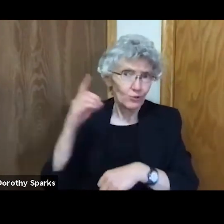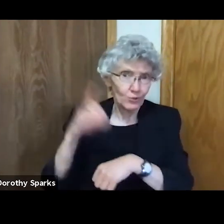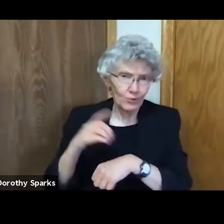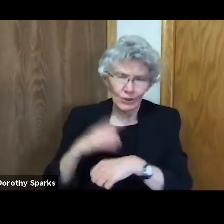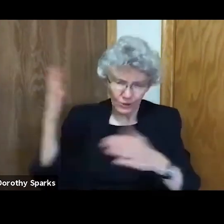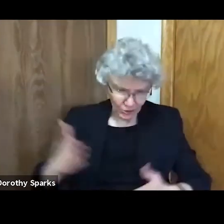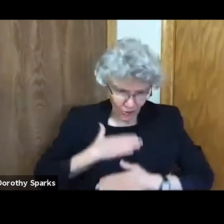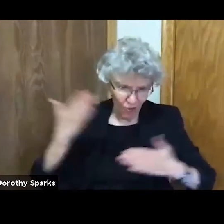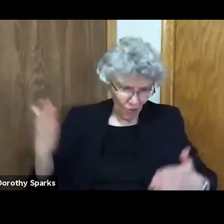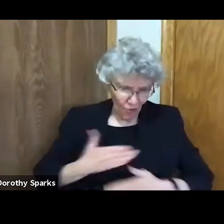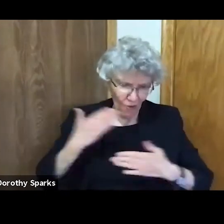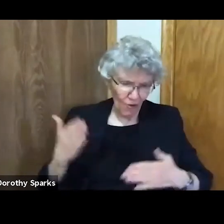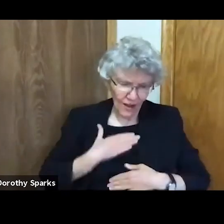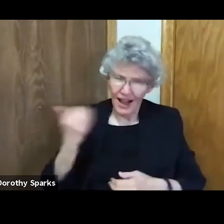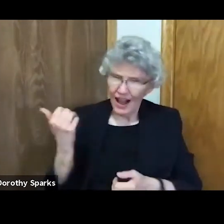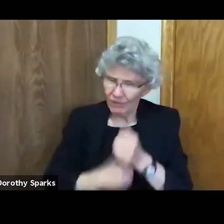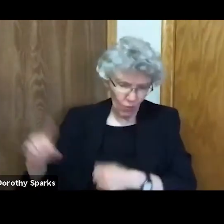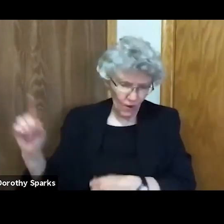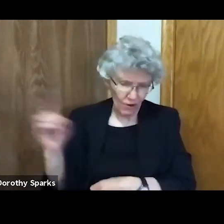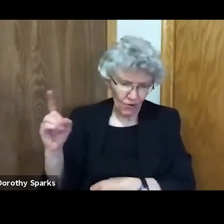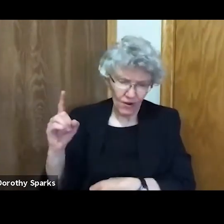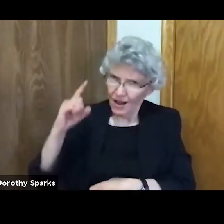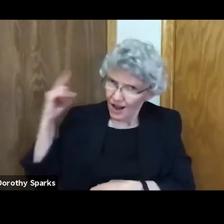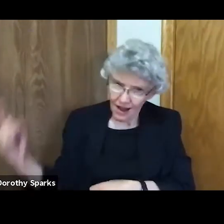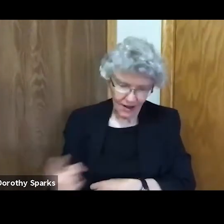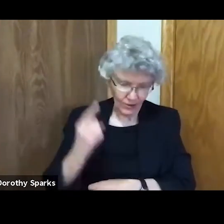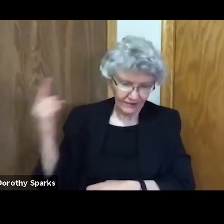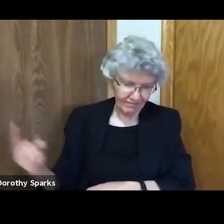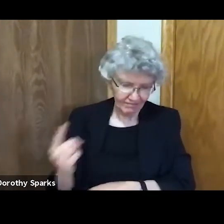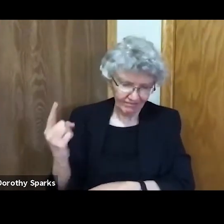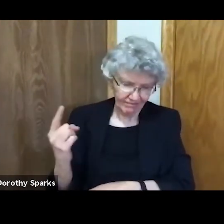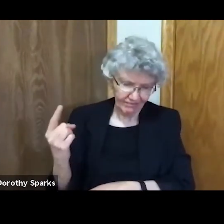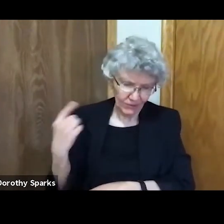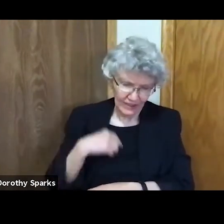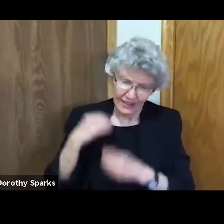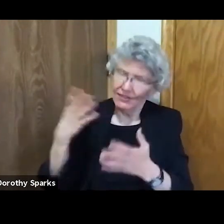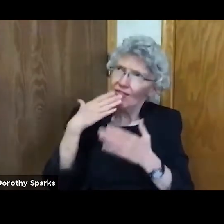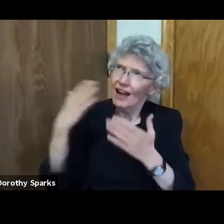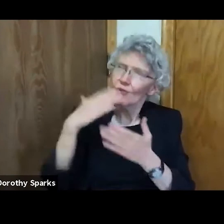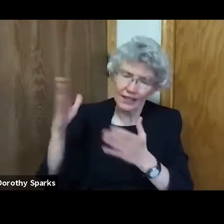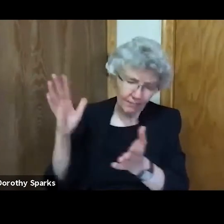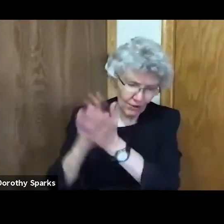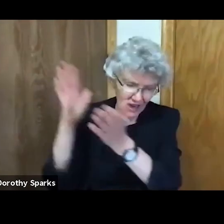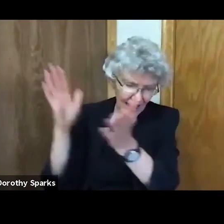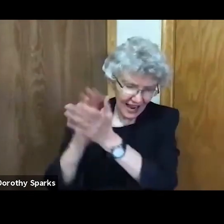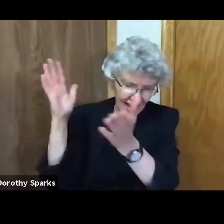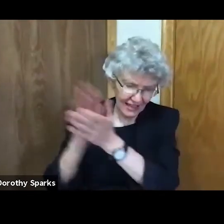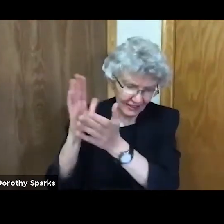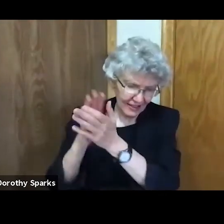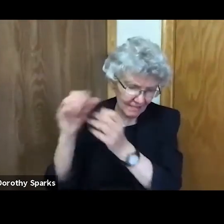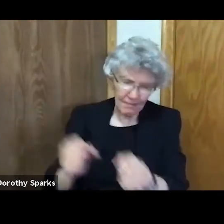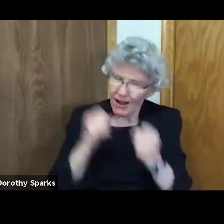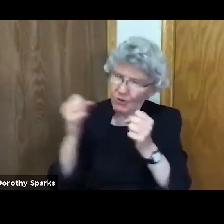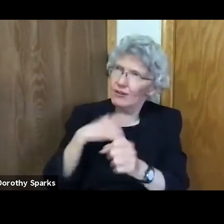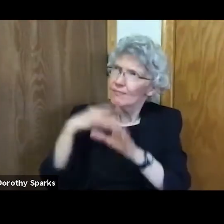It is our duty and our delight that we should everywhere and always